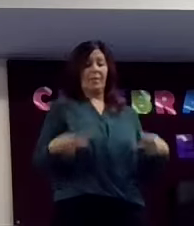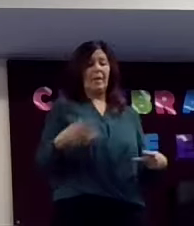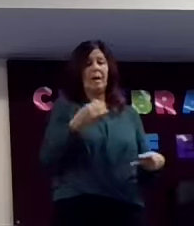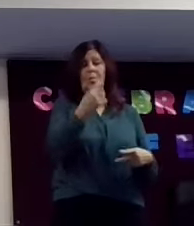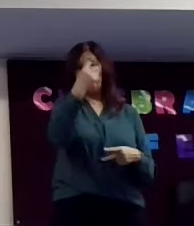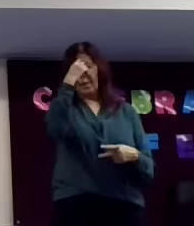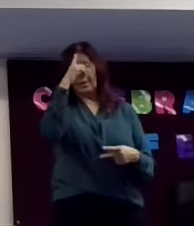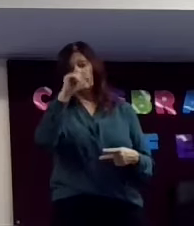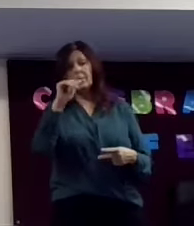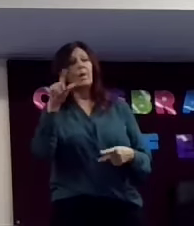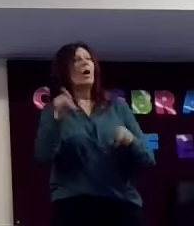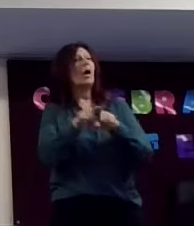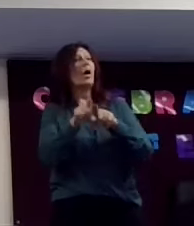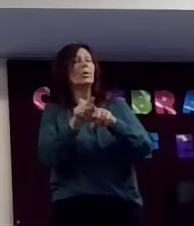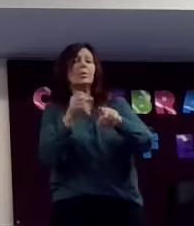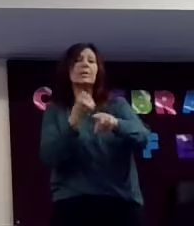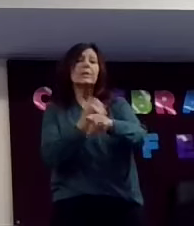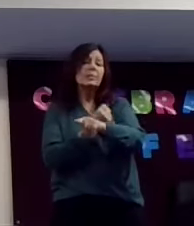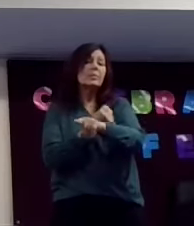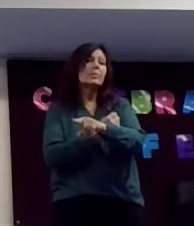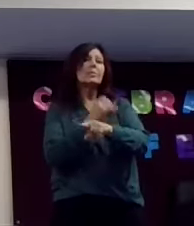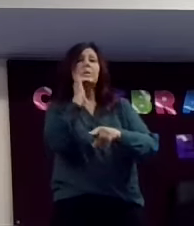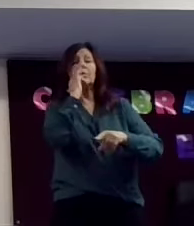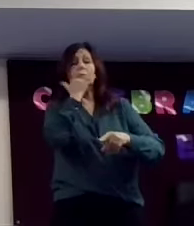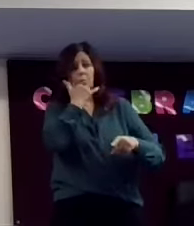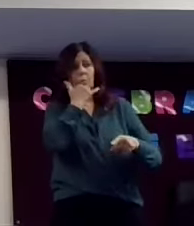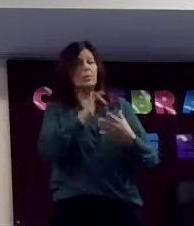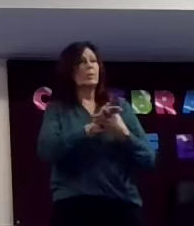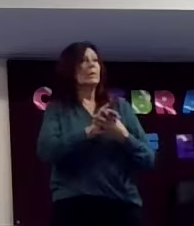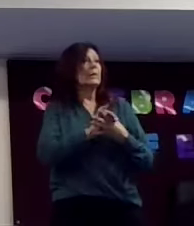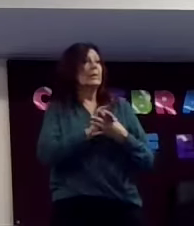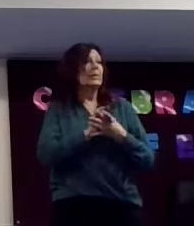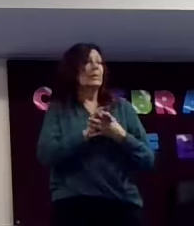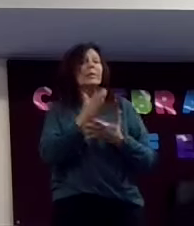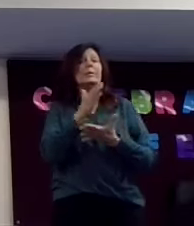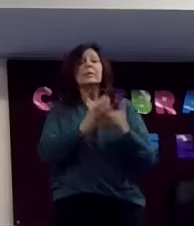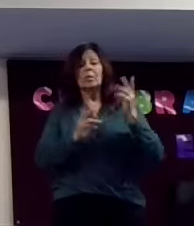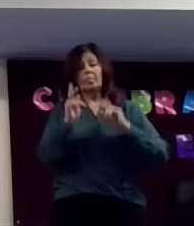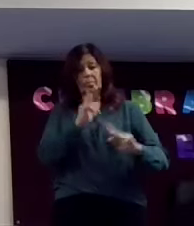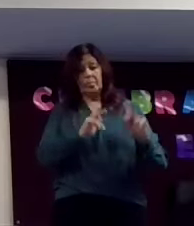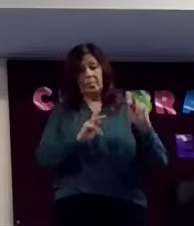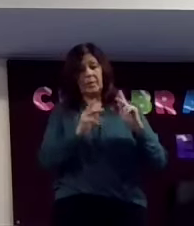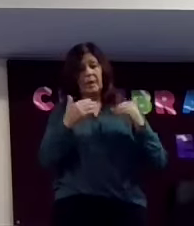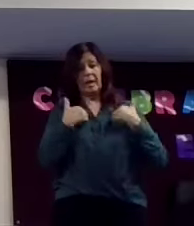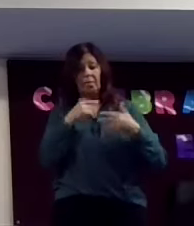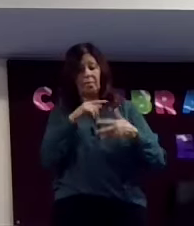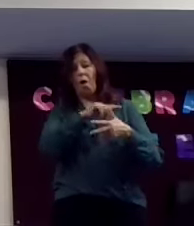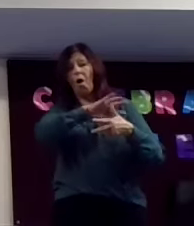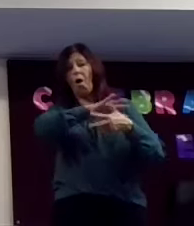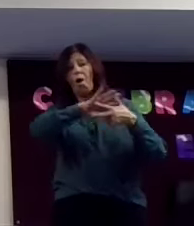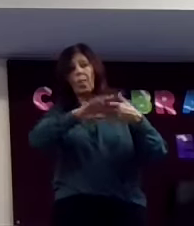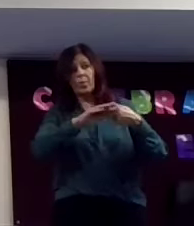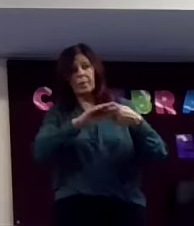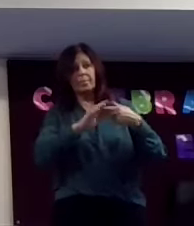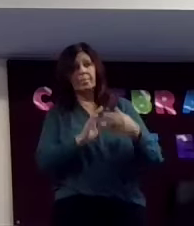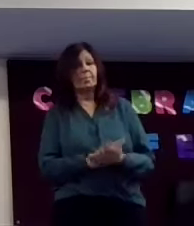disabilities. There's also substance abuse disorders. And some people have all 3.